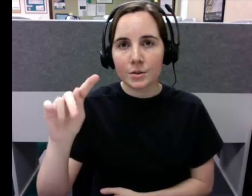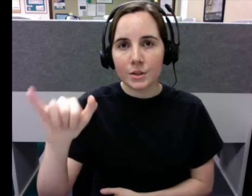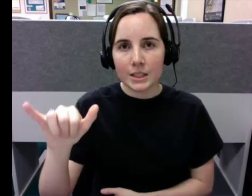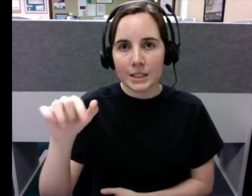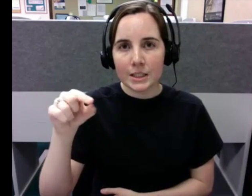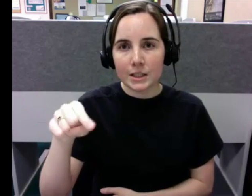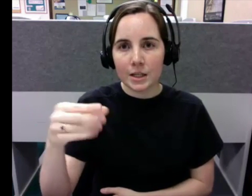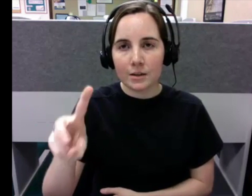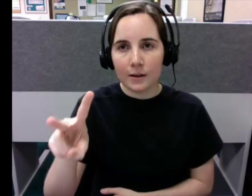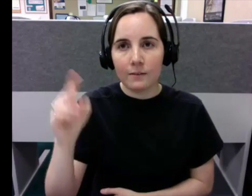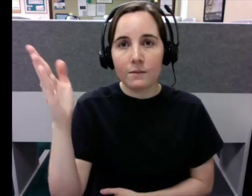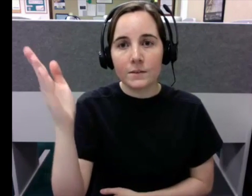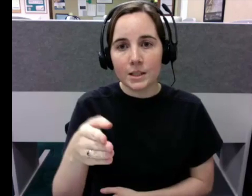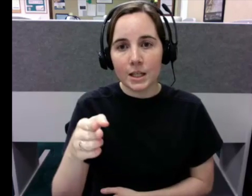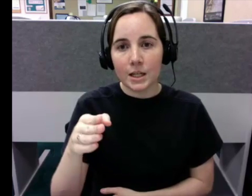www.socialsecurity.gov/disability.